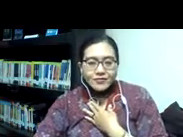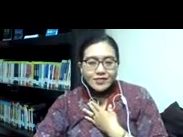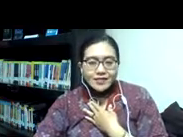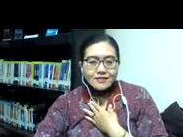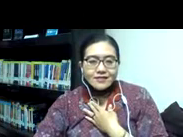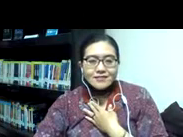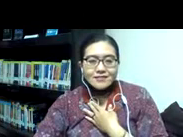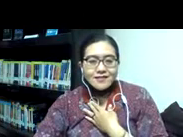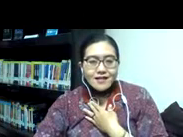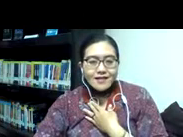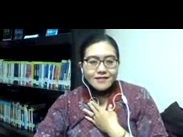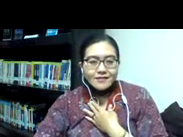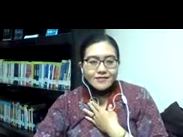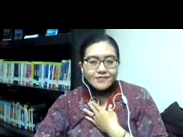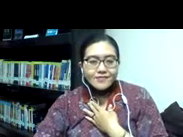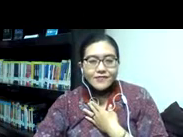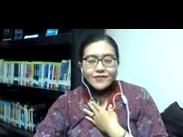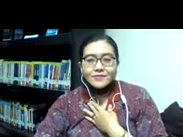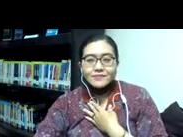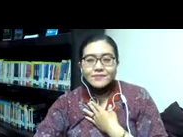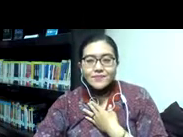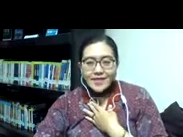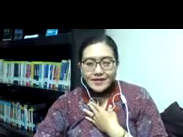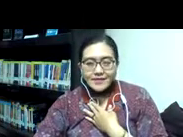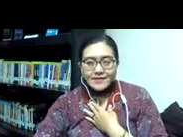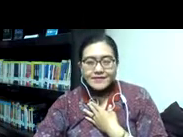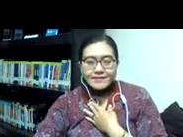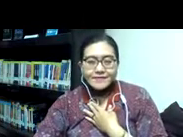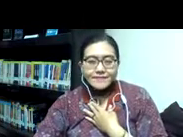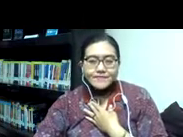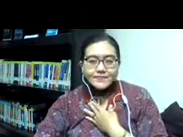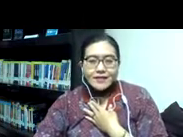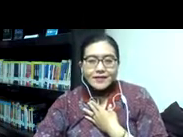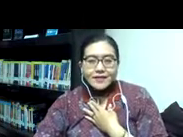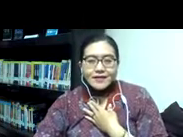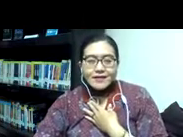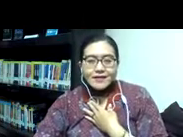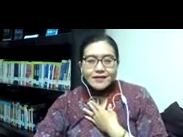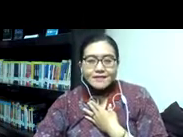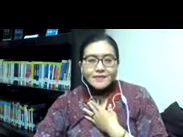is actually the sign for pig.